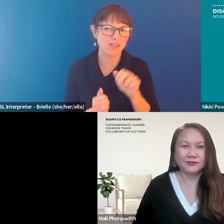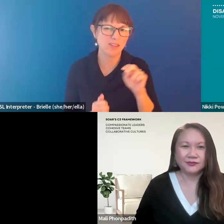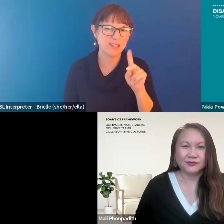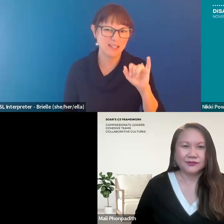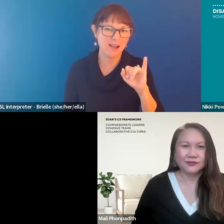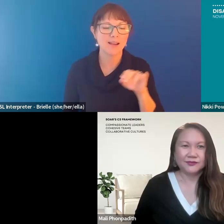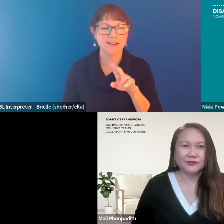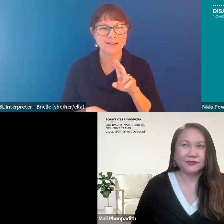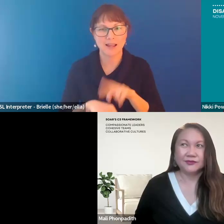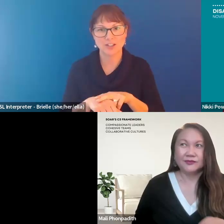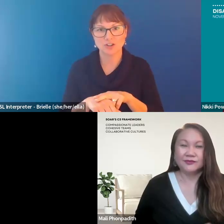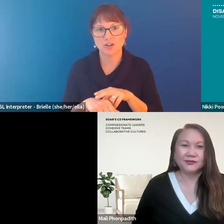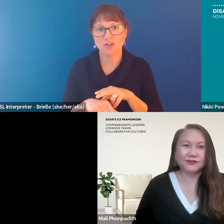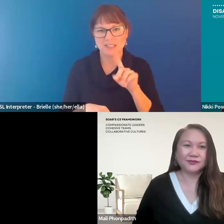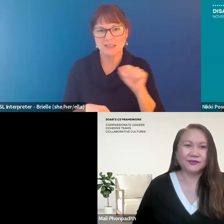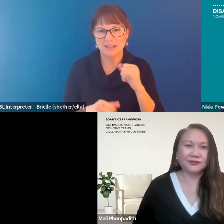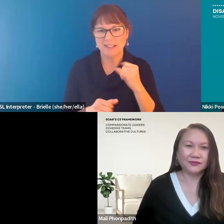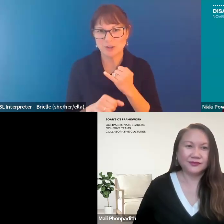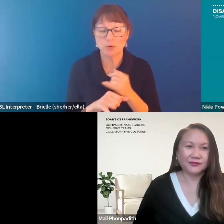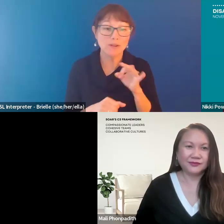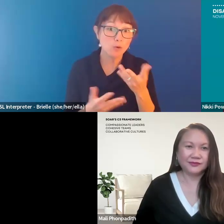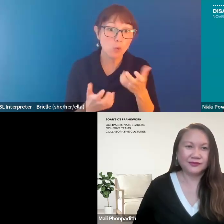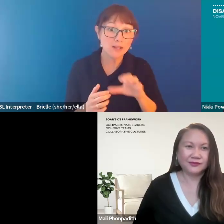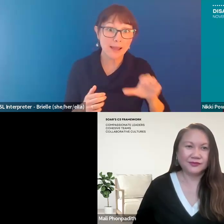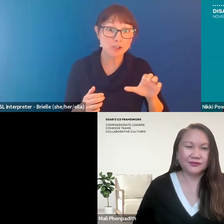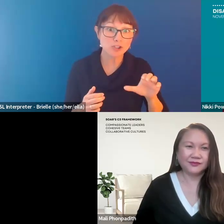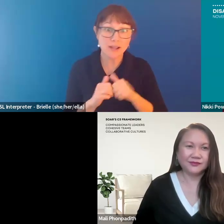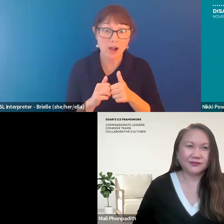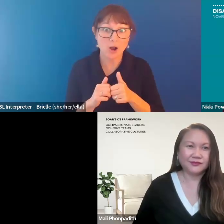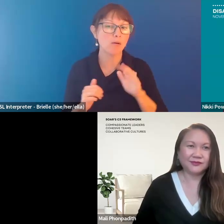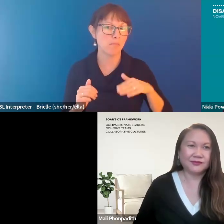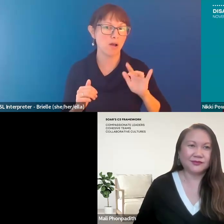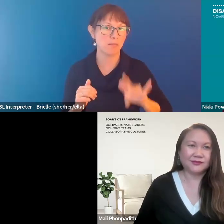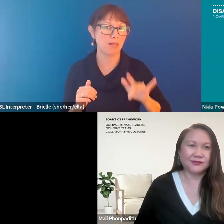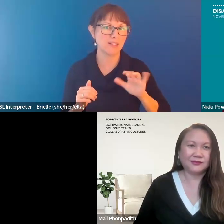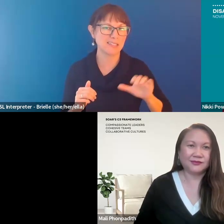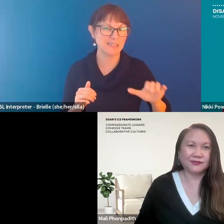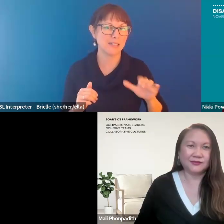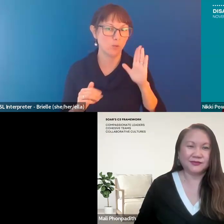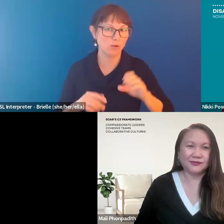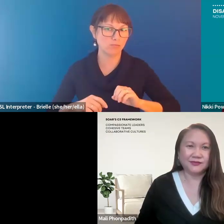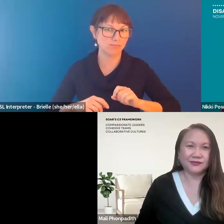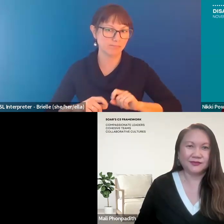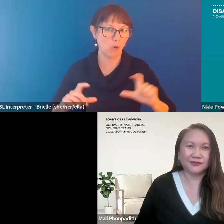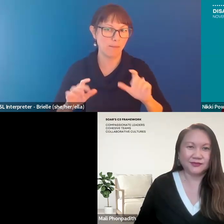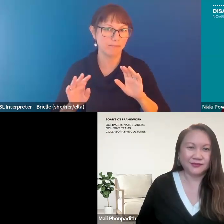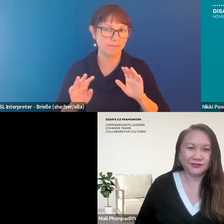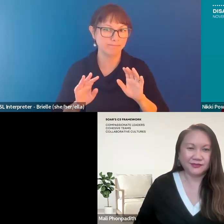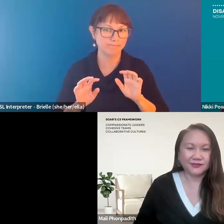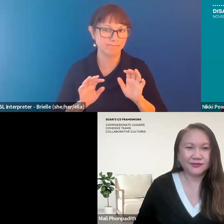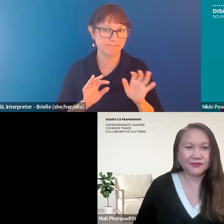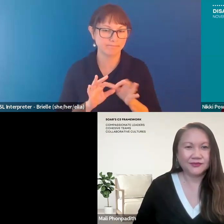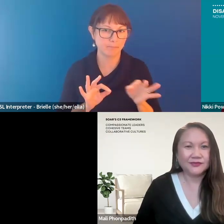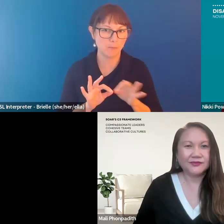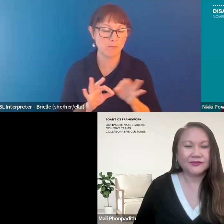have captions turned on, you can do that by clicking that CC button at the bottom of your Zoom screen. You can also